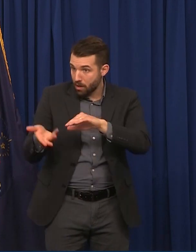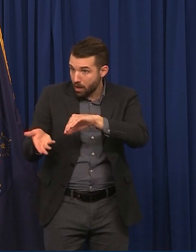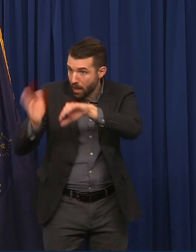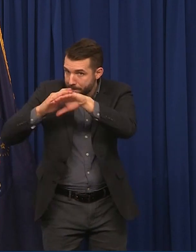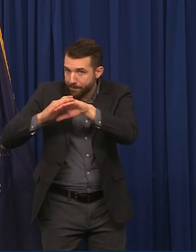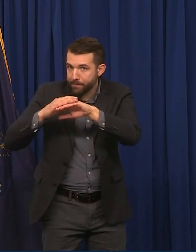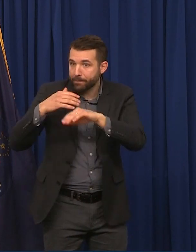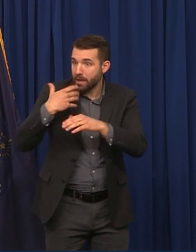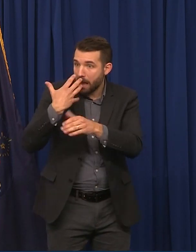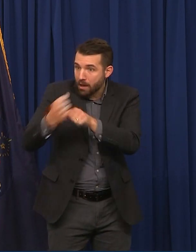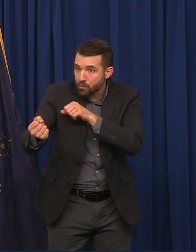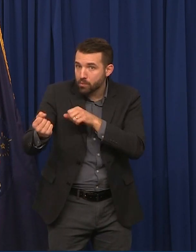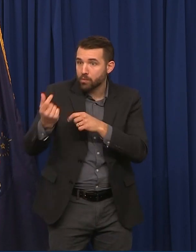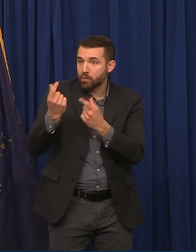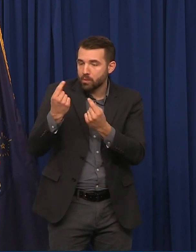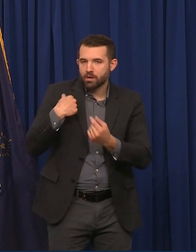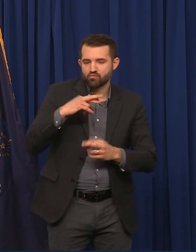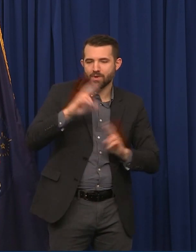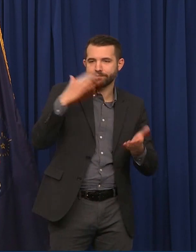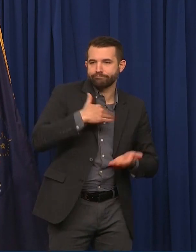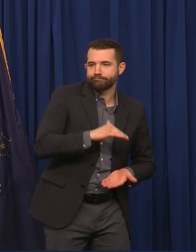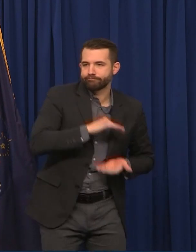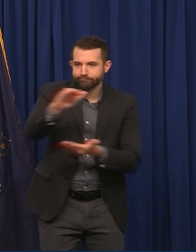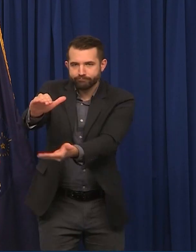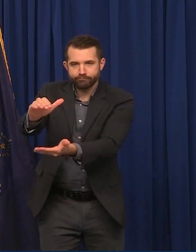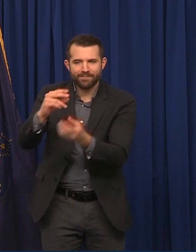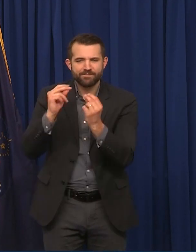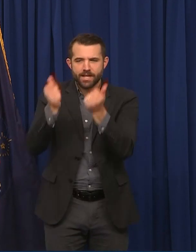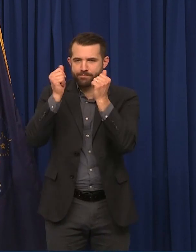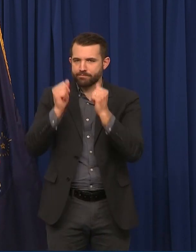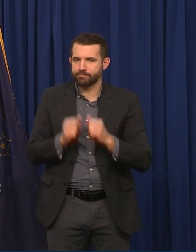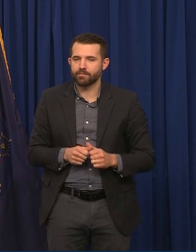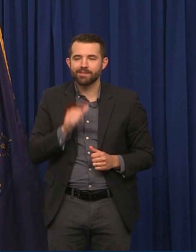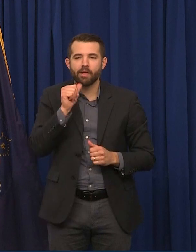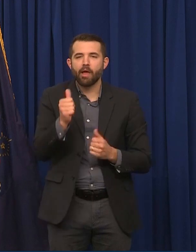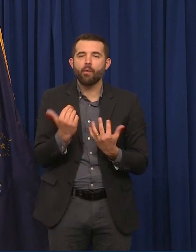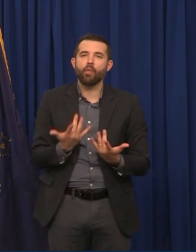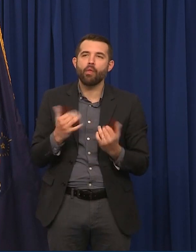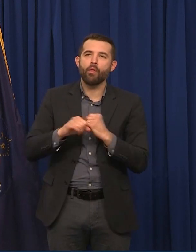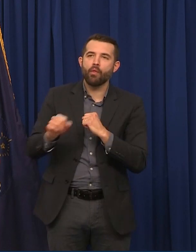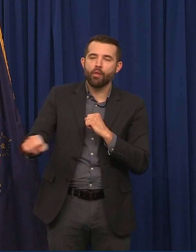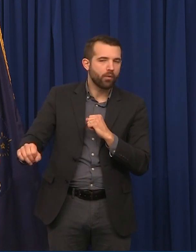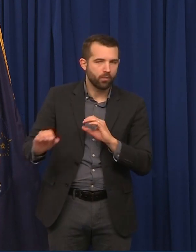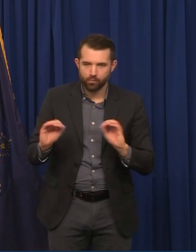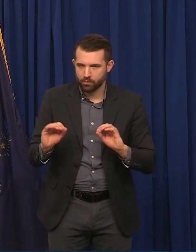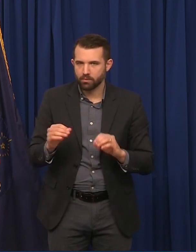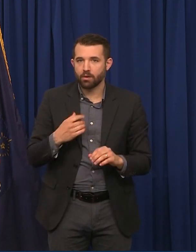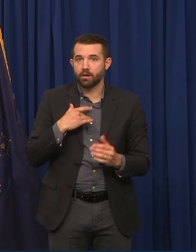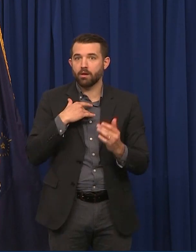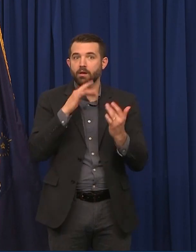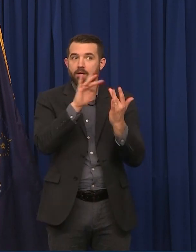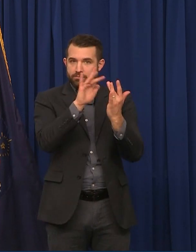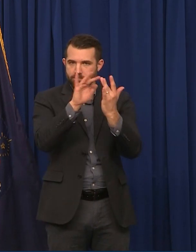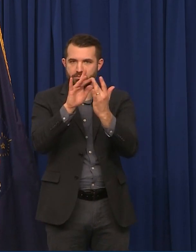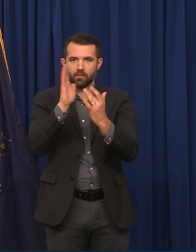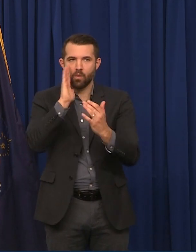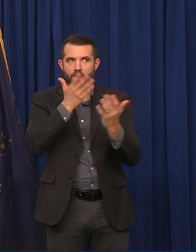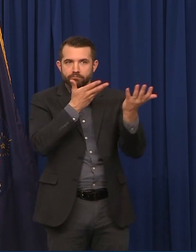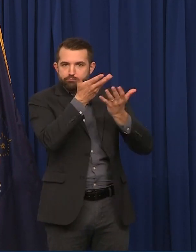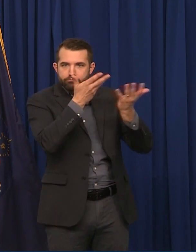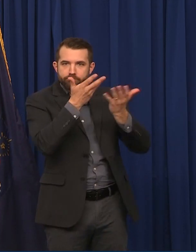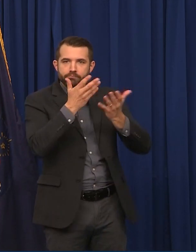report in their supplies to us. But Bill, your question raises a deeper one, which is overall,